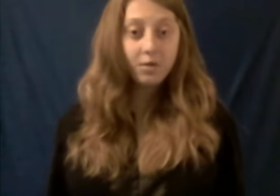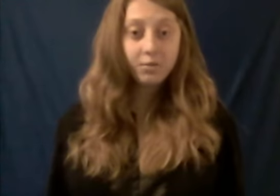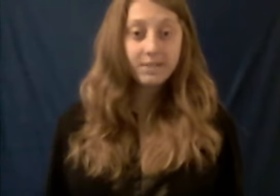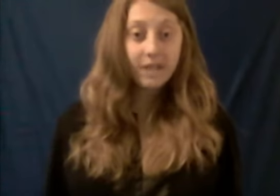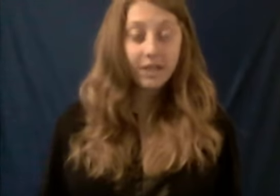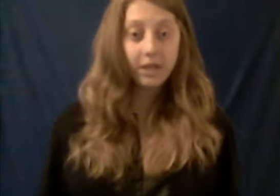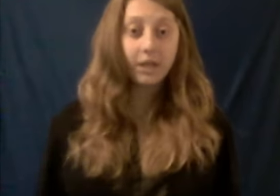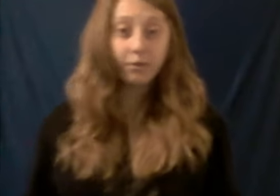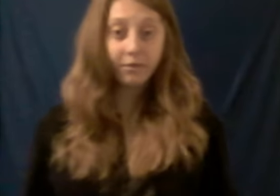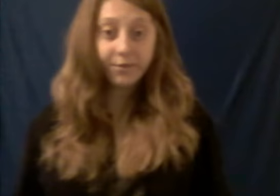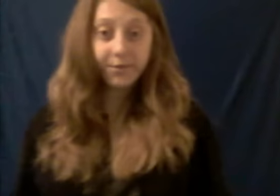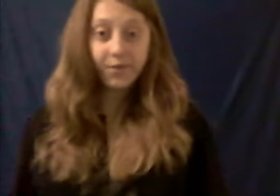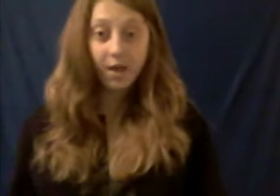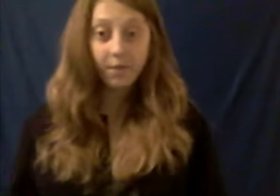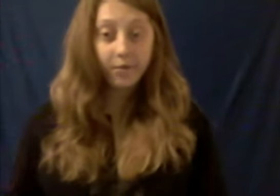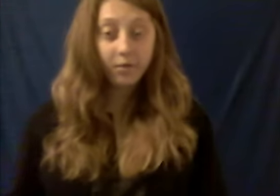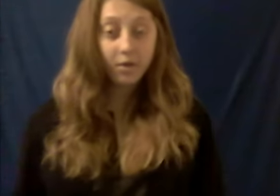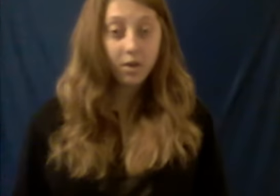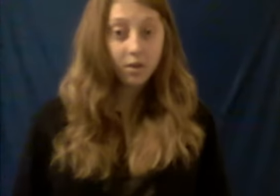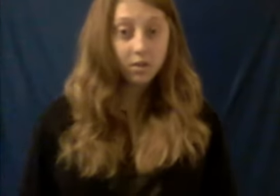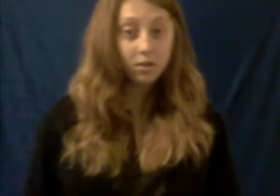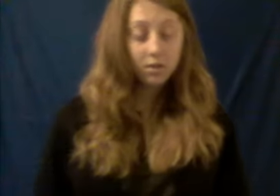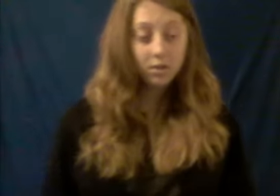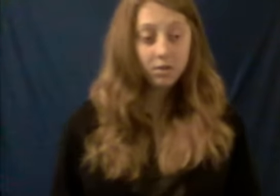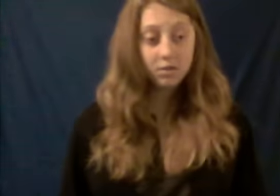or is that not allowed with food stamps?